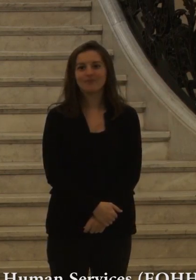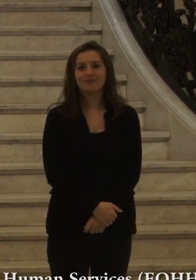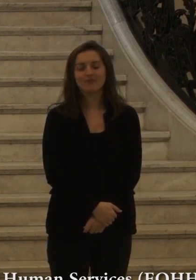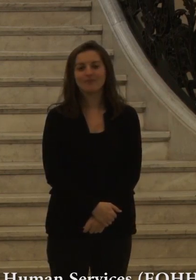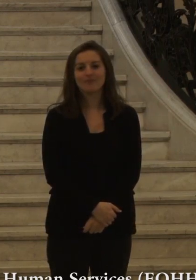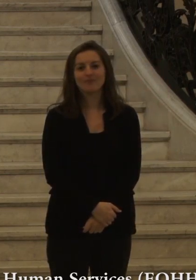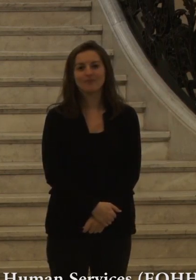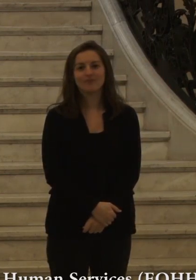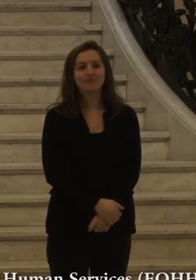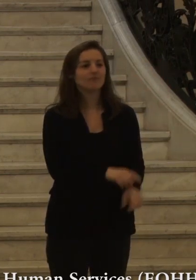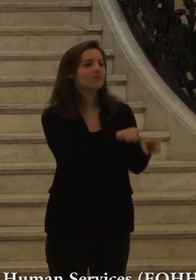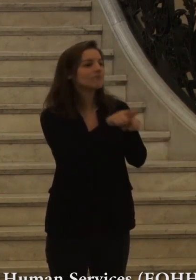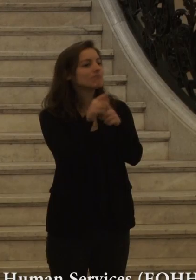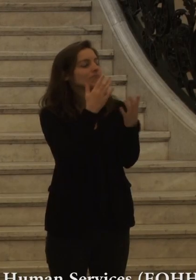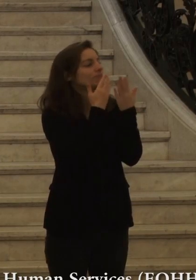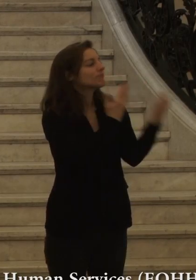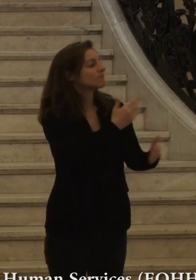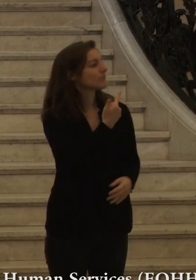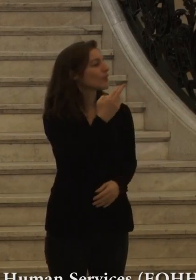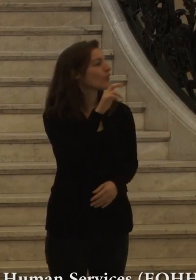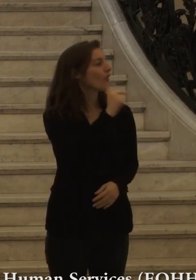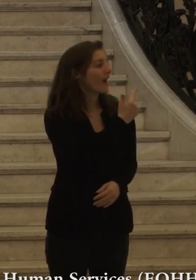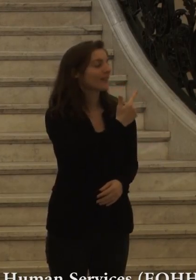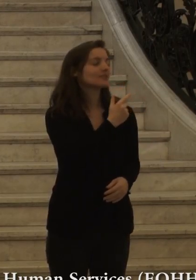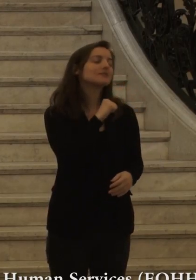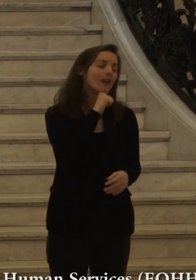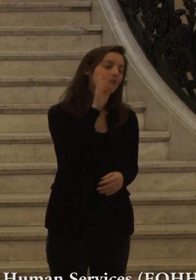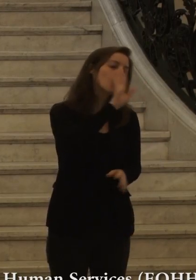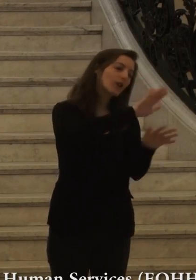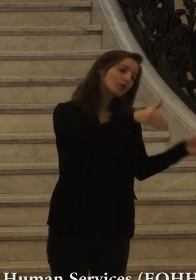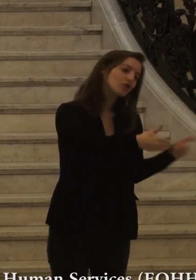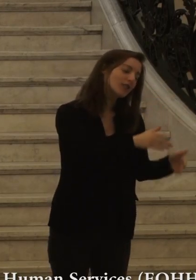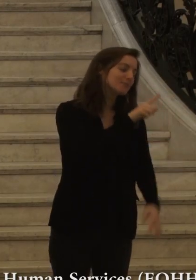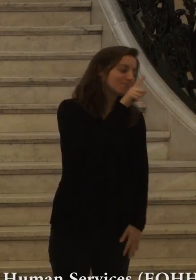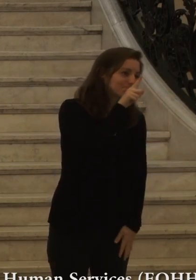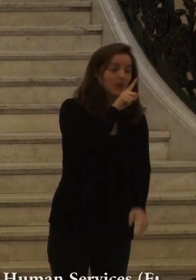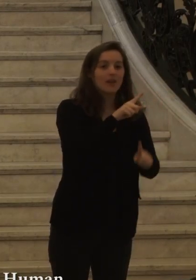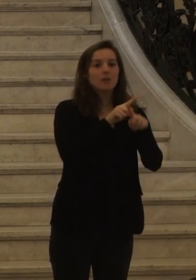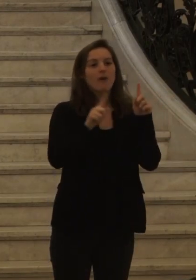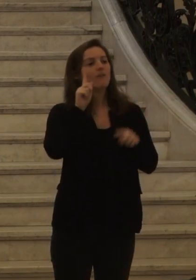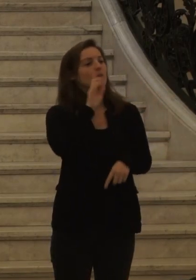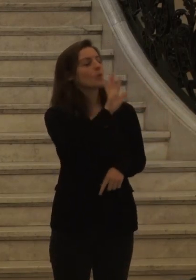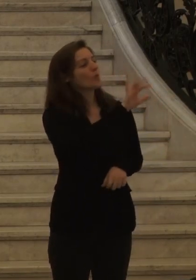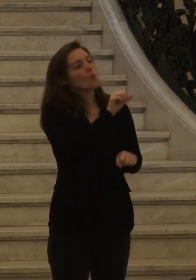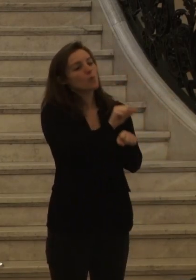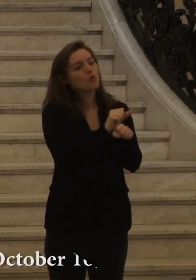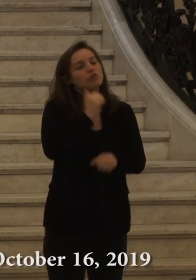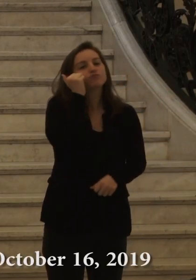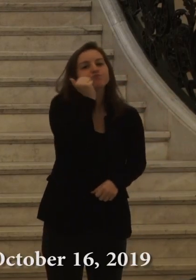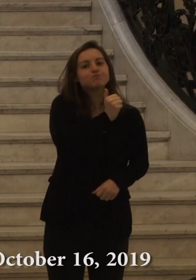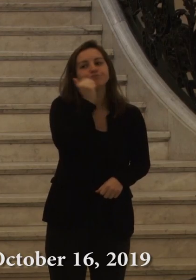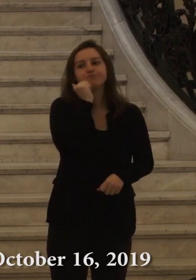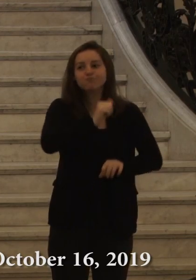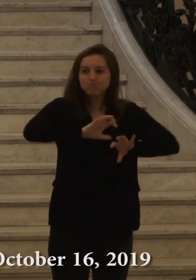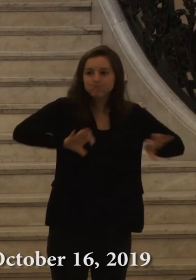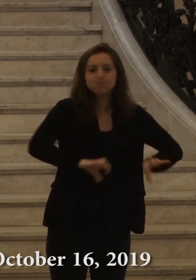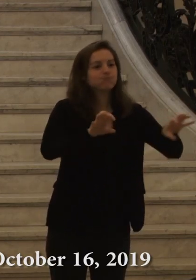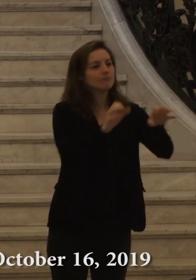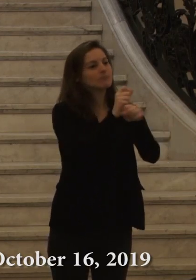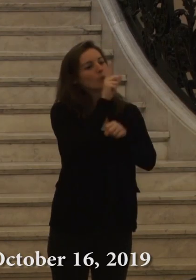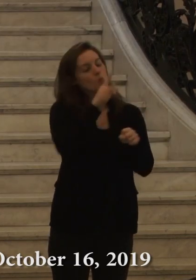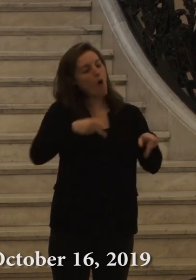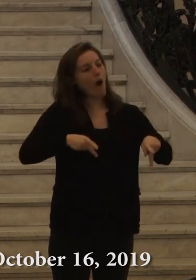And I also want to thank Greg, not for the introduction, but for what he does each and every day to open up doors